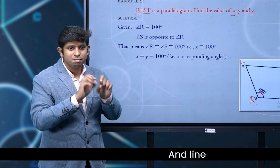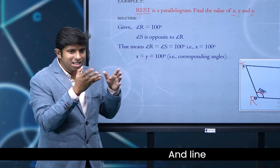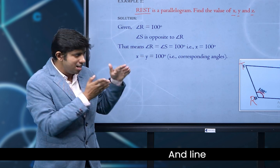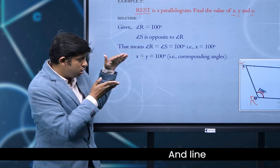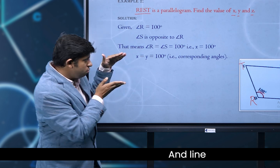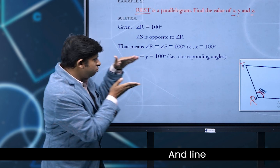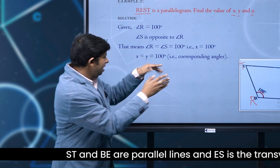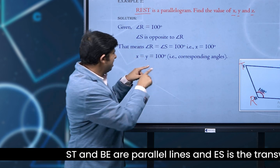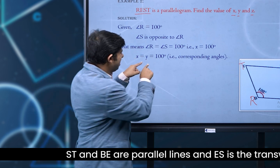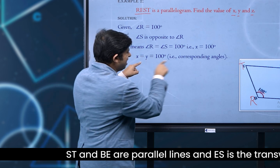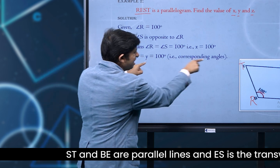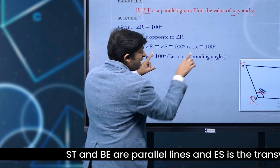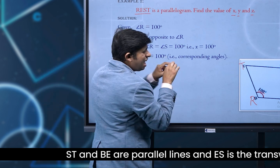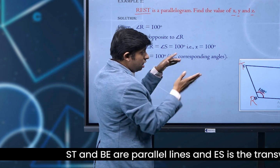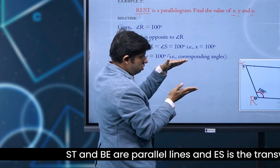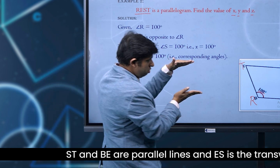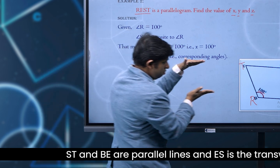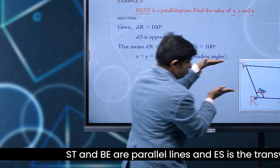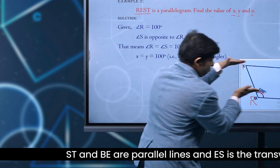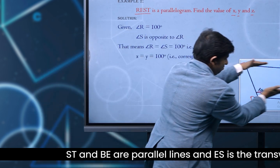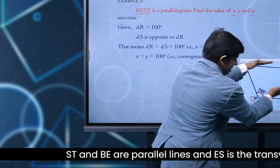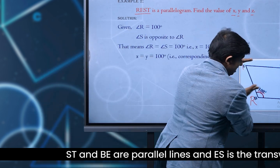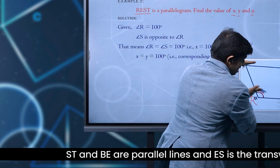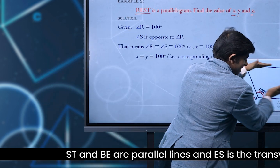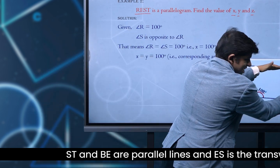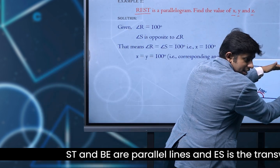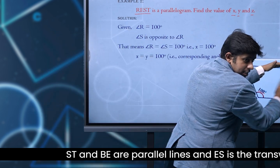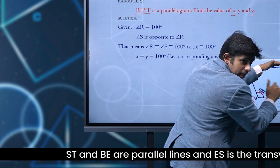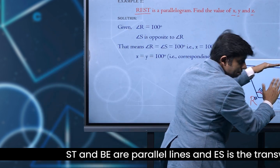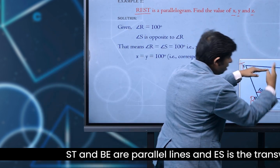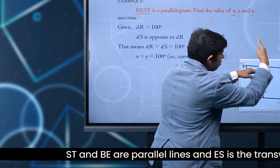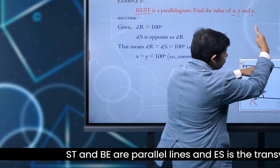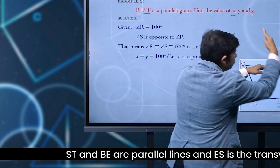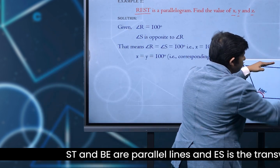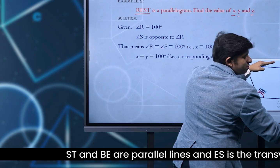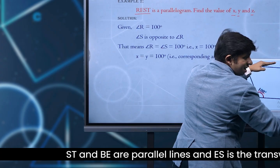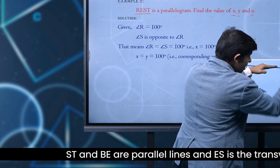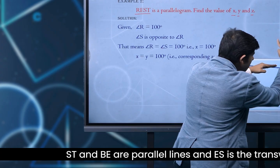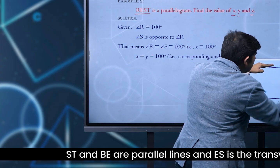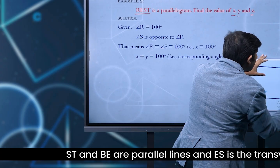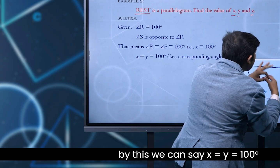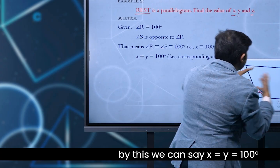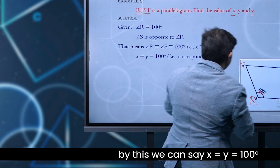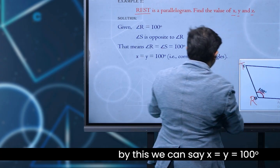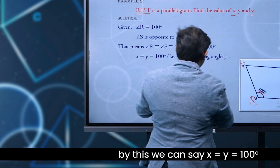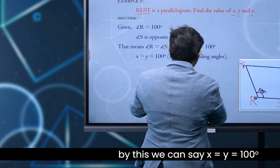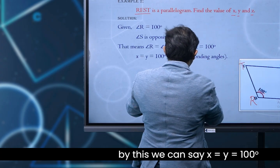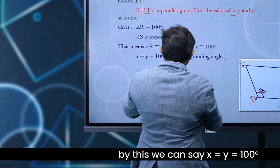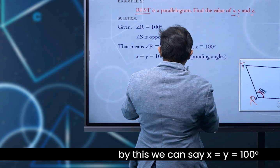And line ST and BE are parallel lines and ES is a transversal. By this we can say